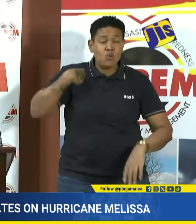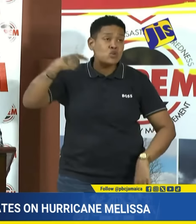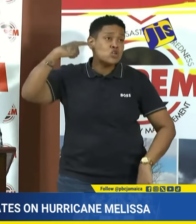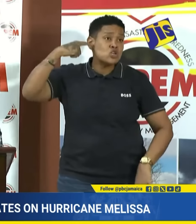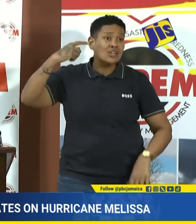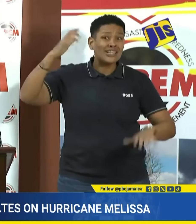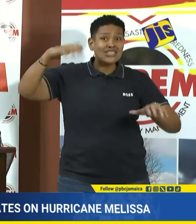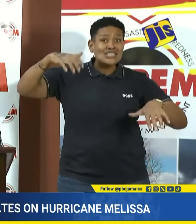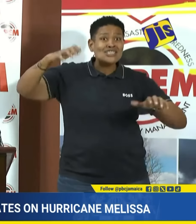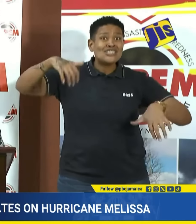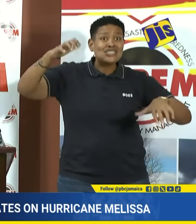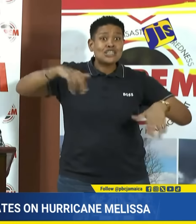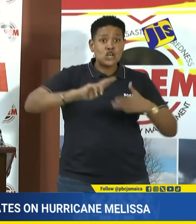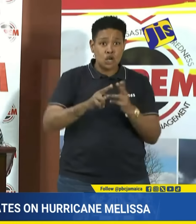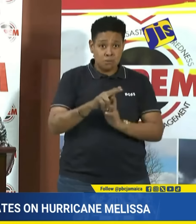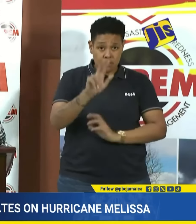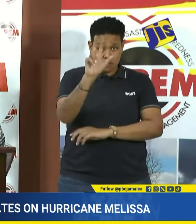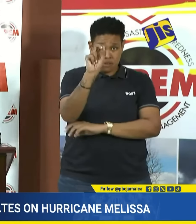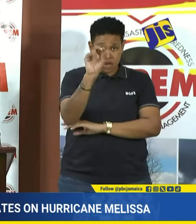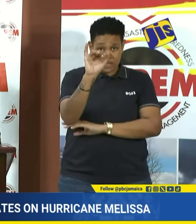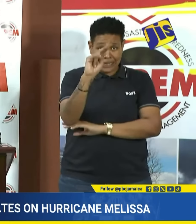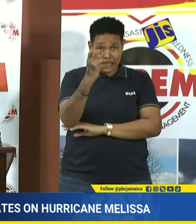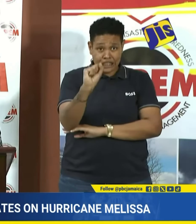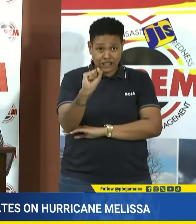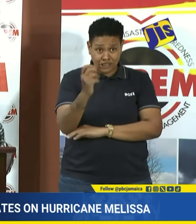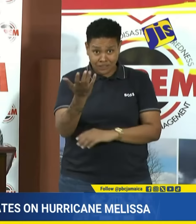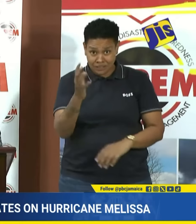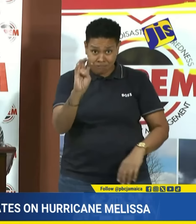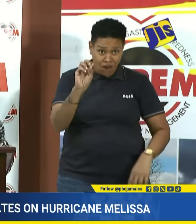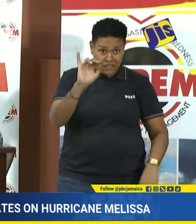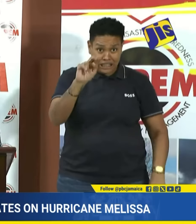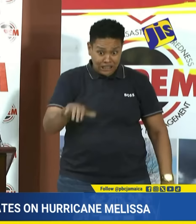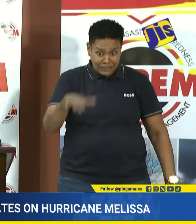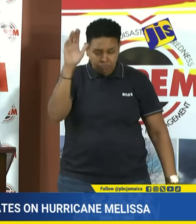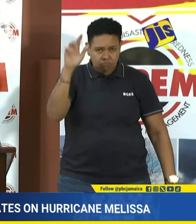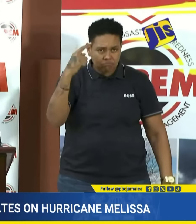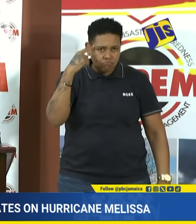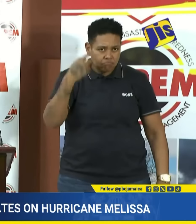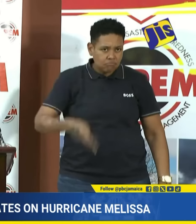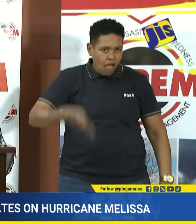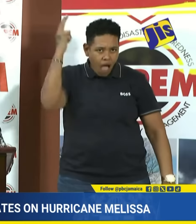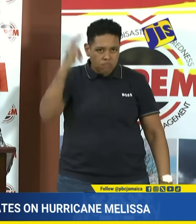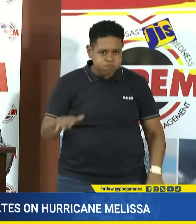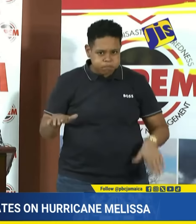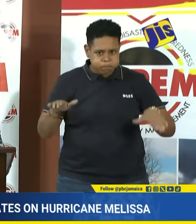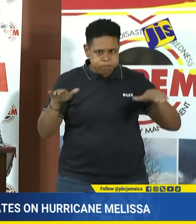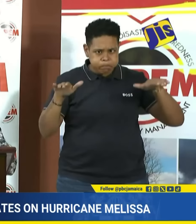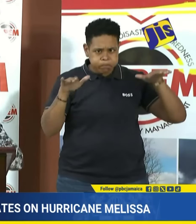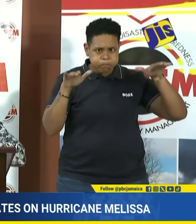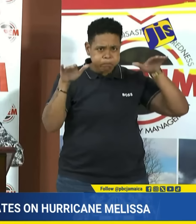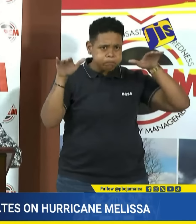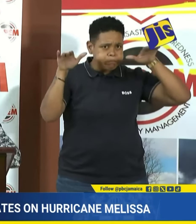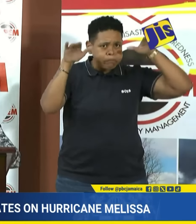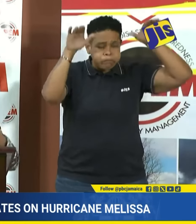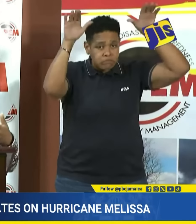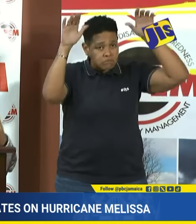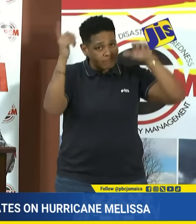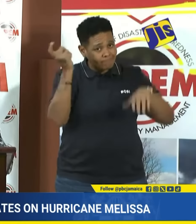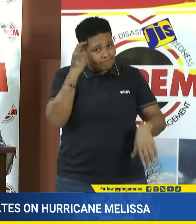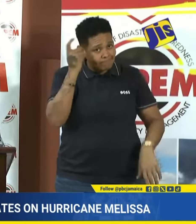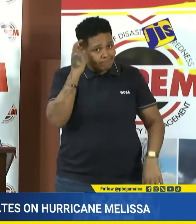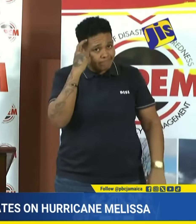rainfall numbers. They're numbers we've never heard before. And so there is a high likelihood of flooding. We ask all